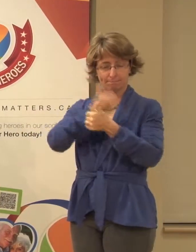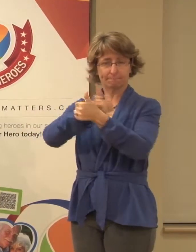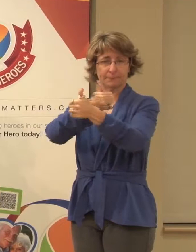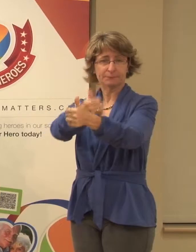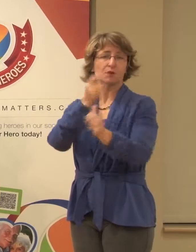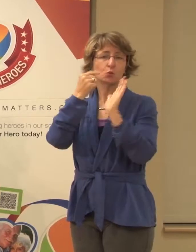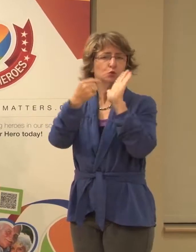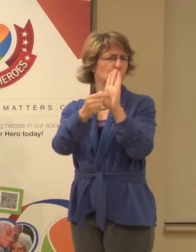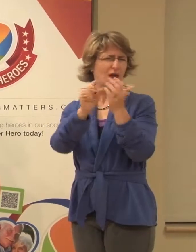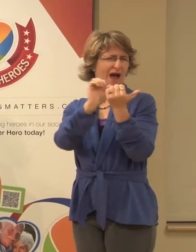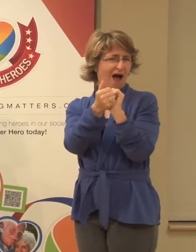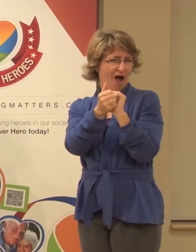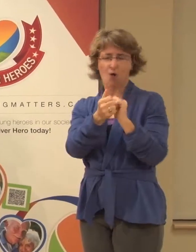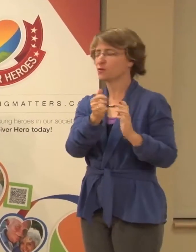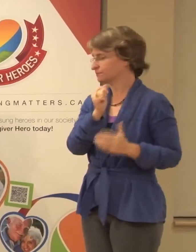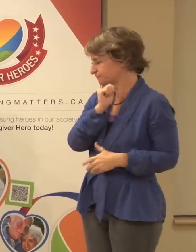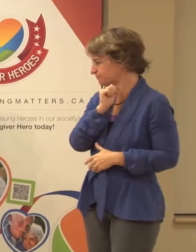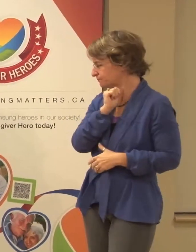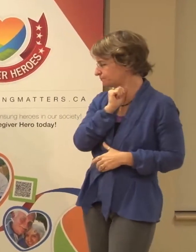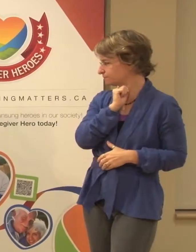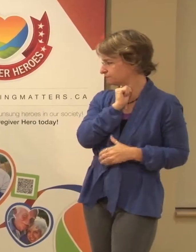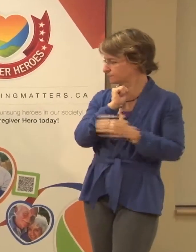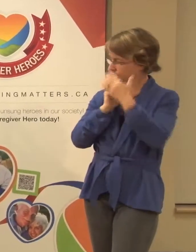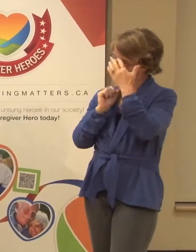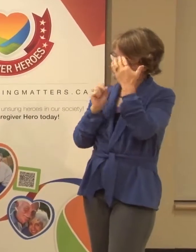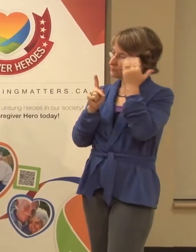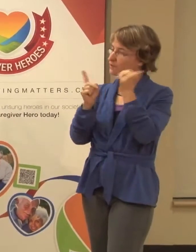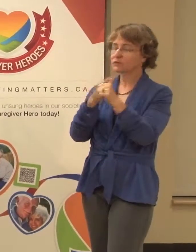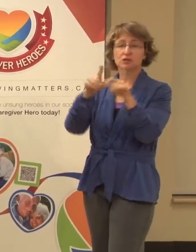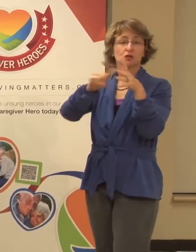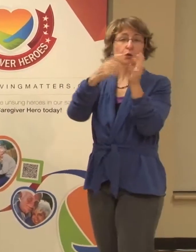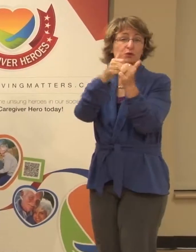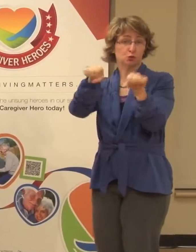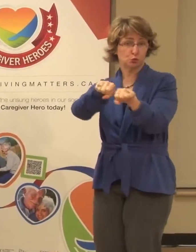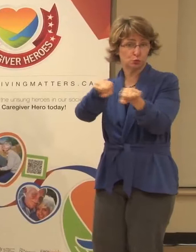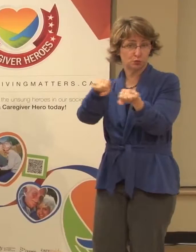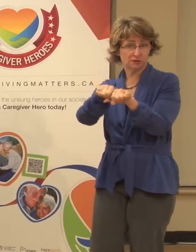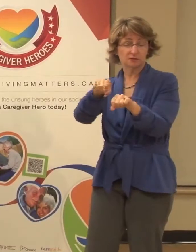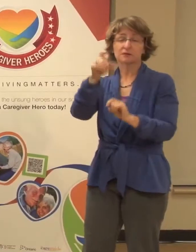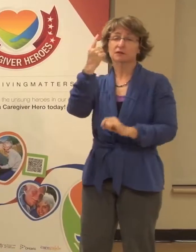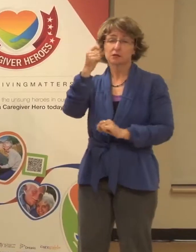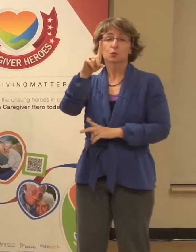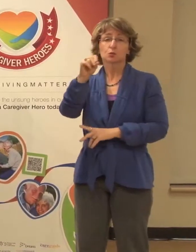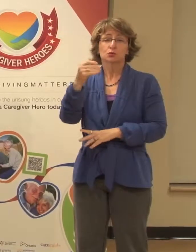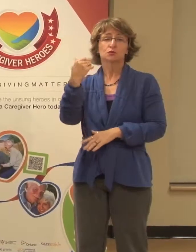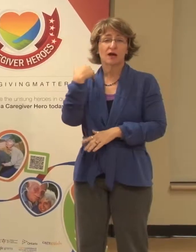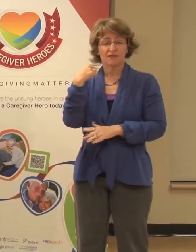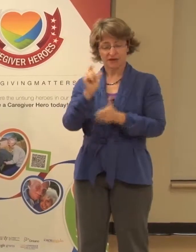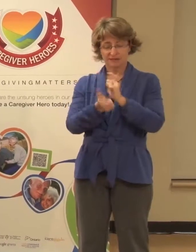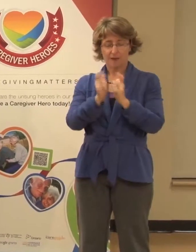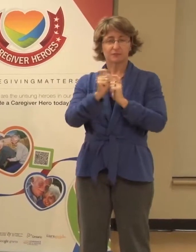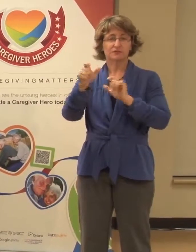you what we actually have to offer. I'm going to start with the shoes first. We do carry the